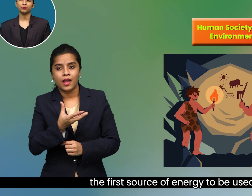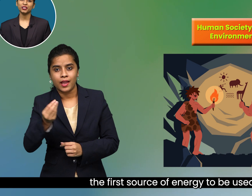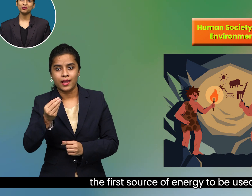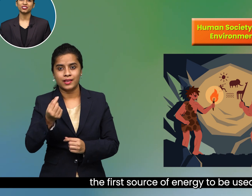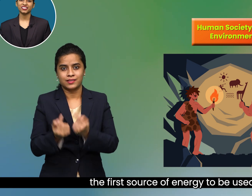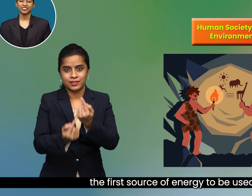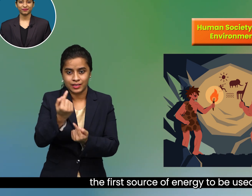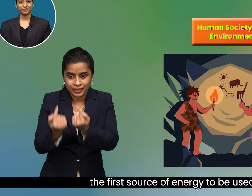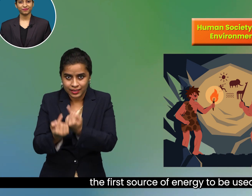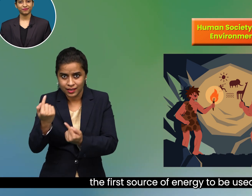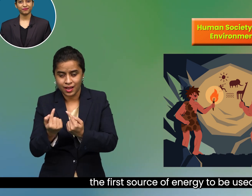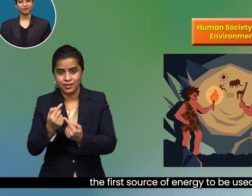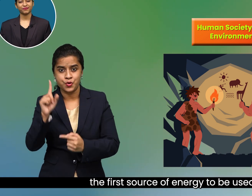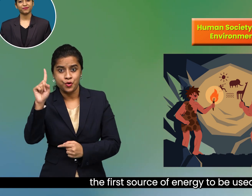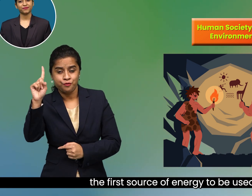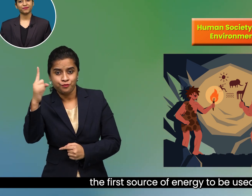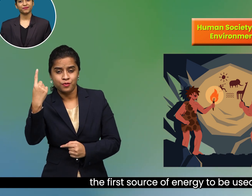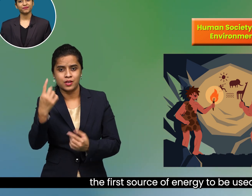energy to be used.